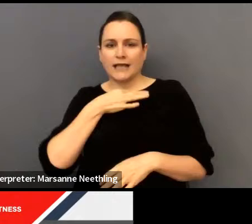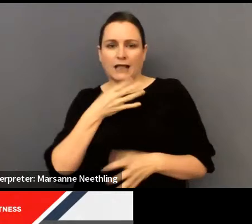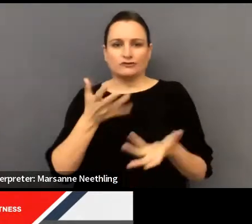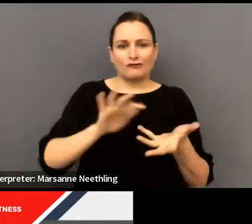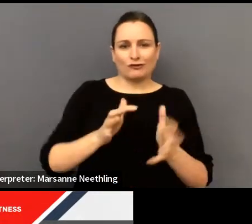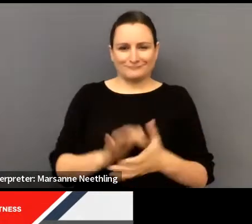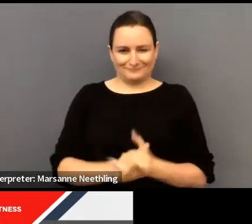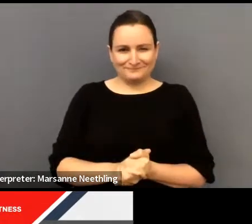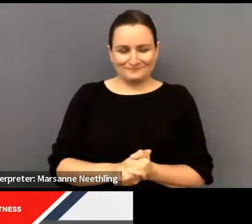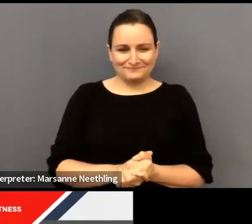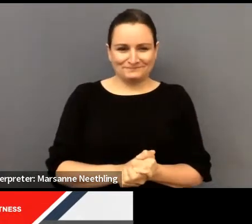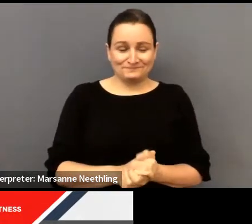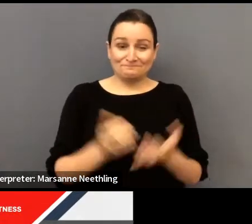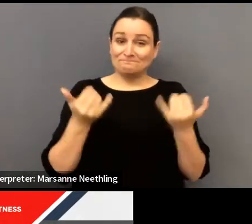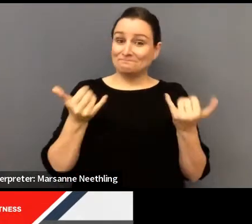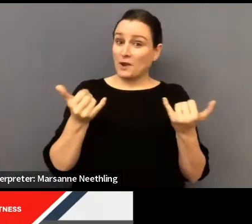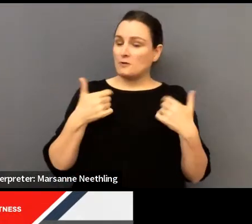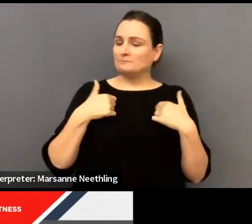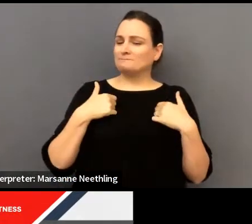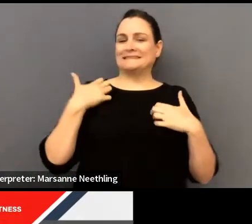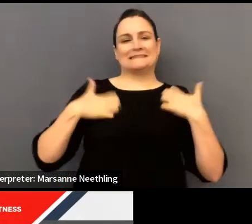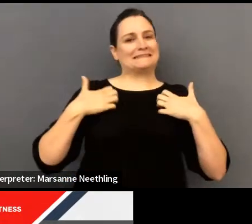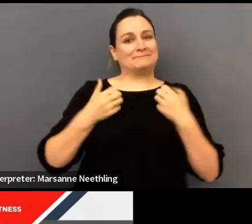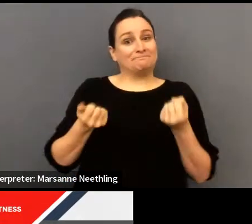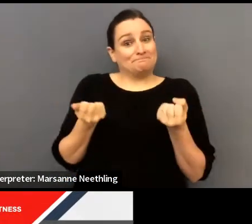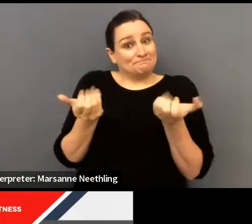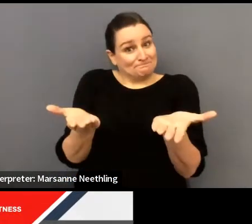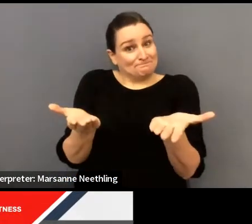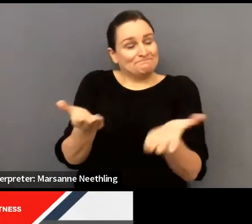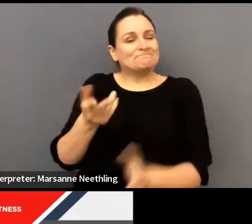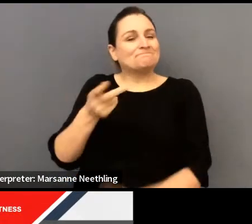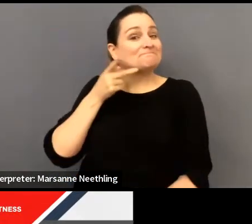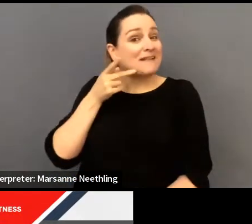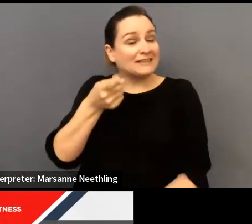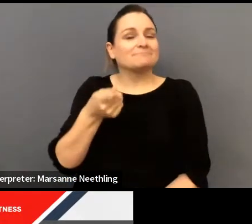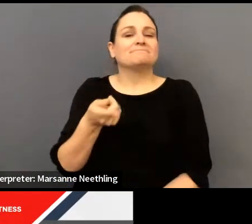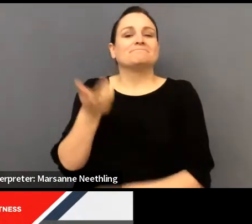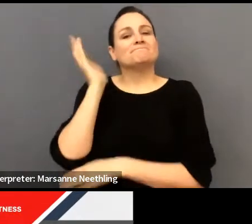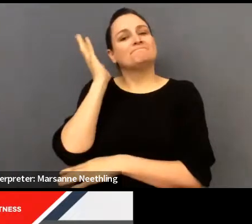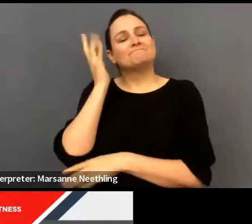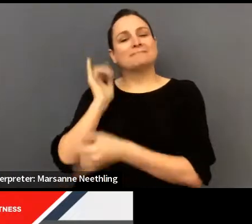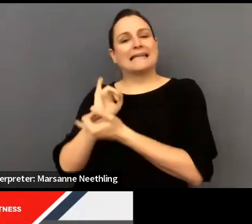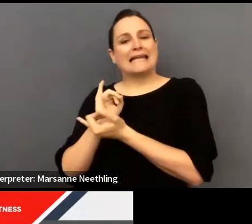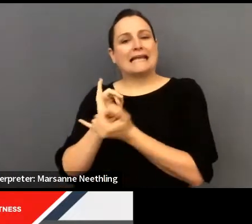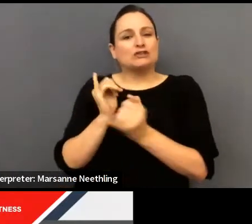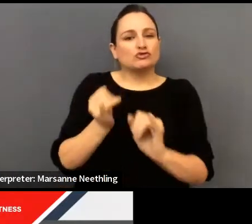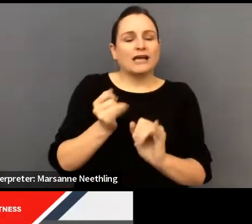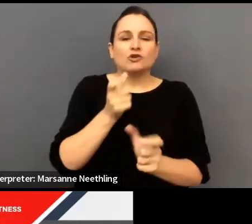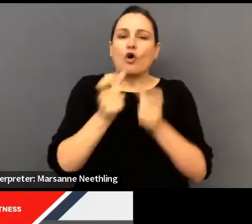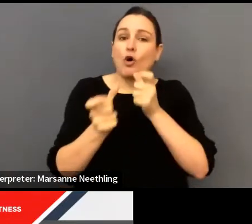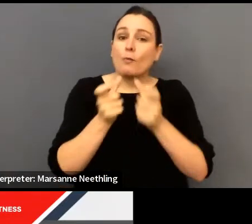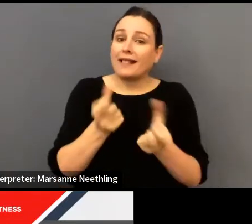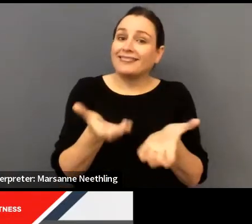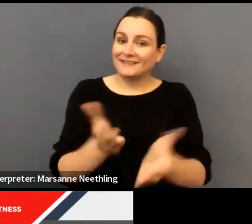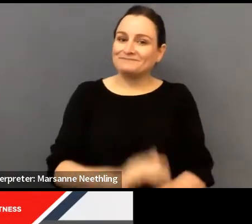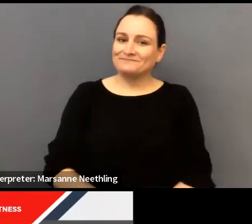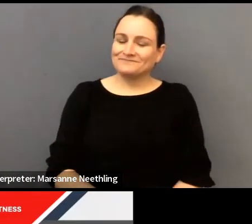Dr. Huddleston the opportunity to make some introductory comments. Dr. Huddleston.